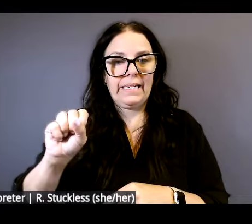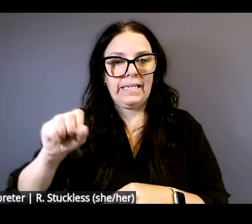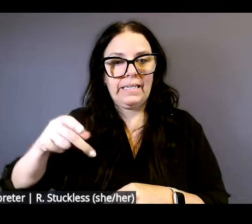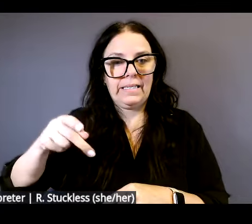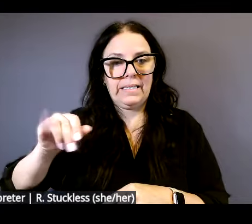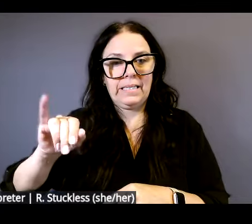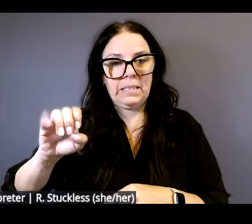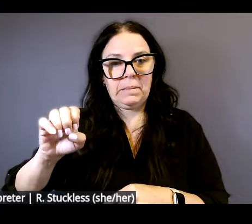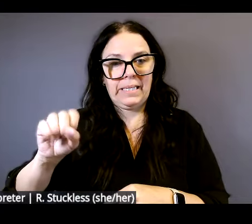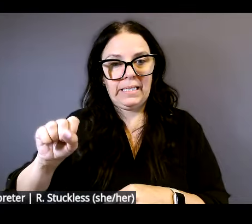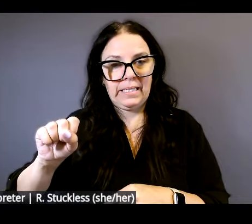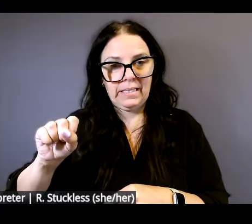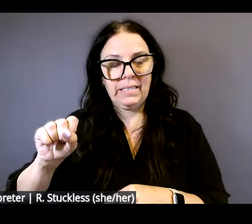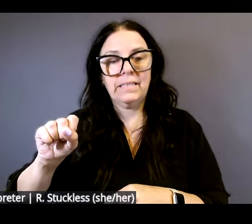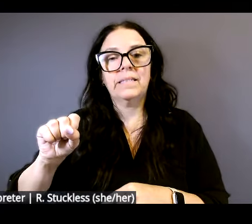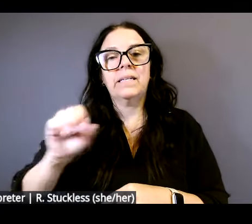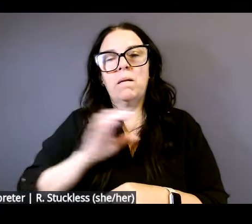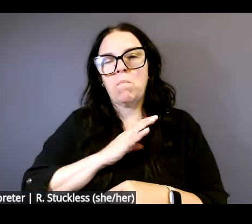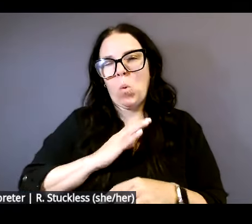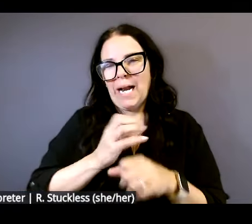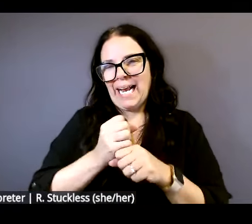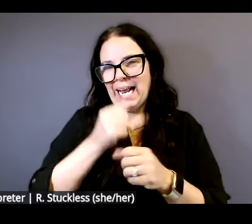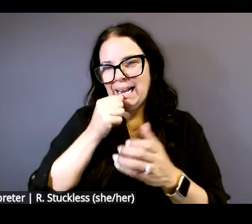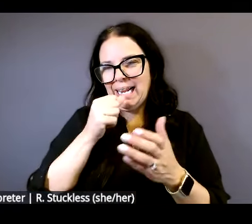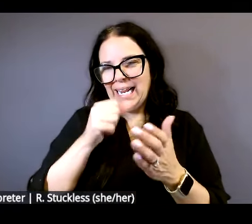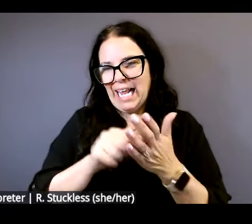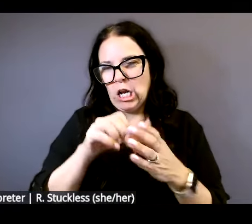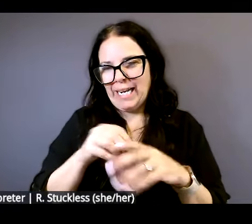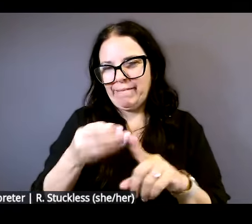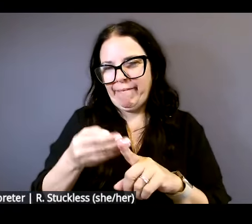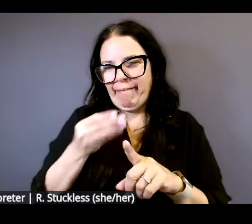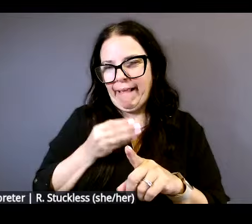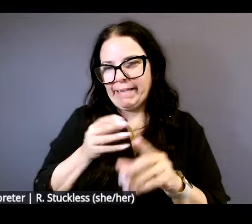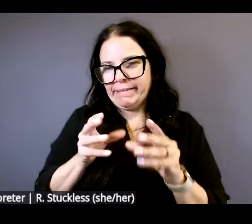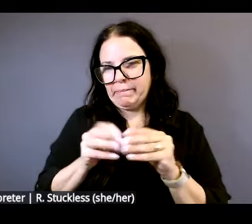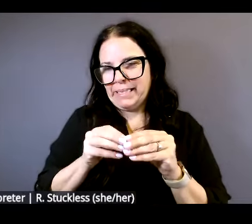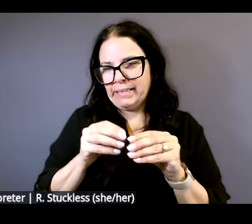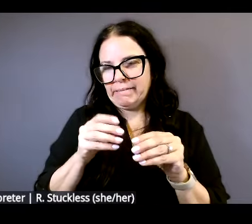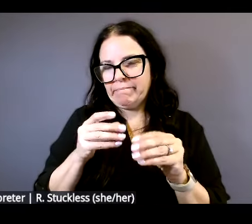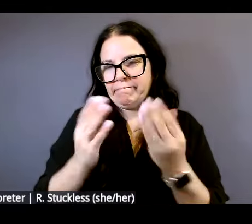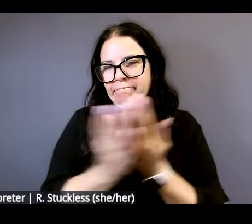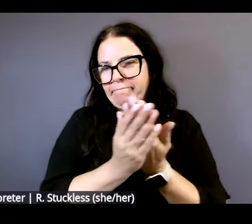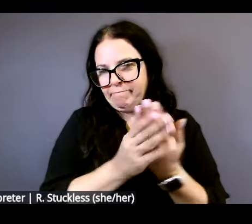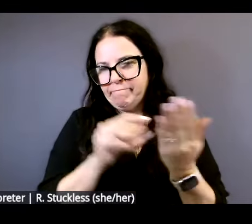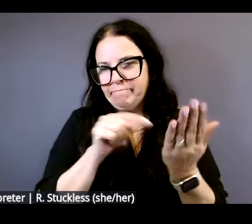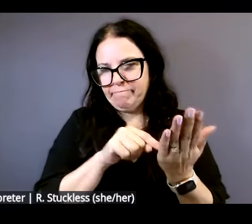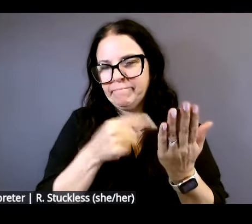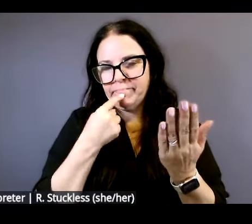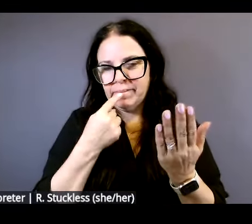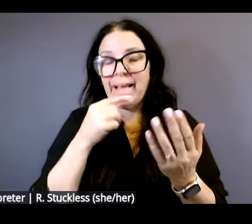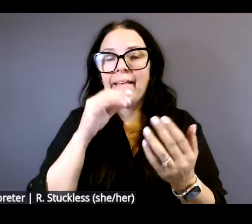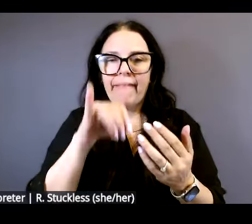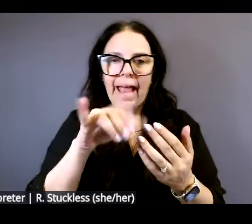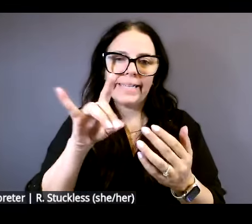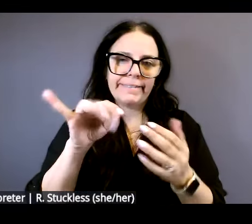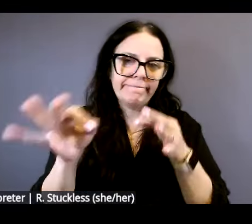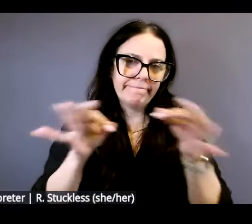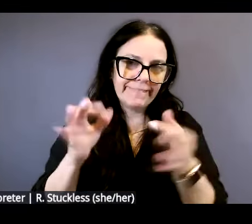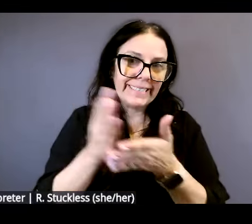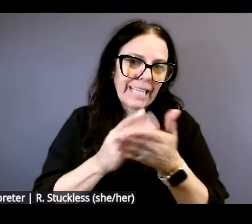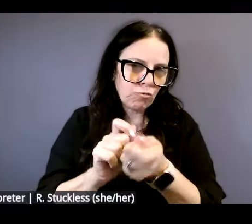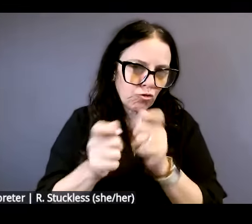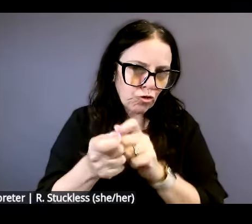last meeting in their packet. I don't remember the date of that off the top of my head. Basically bringing some of these changes and indicating some of these,